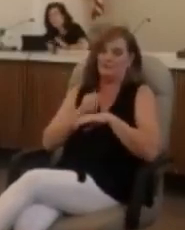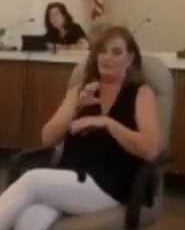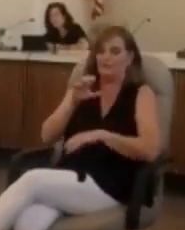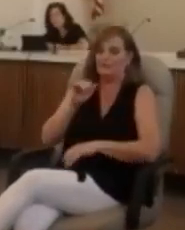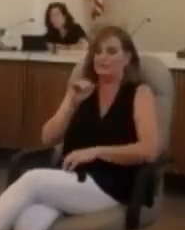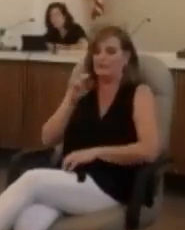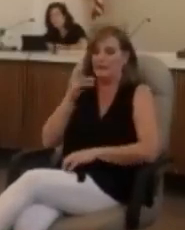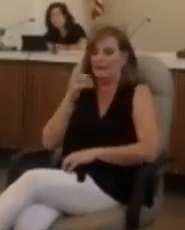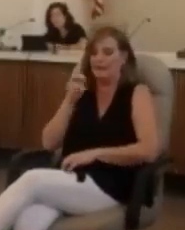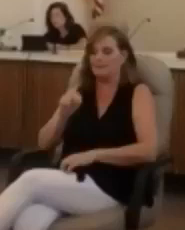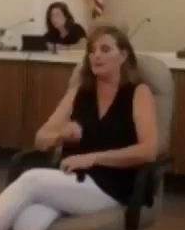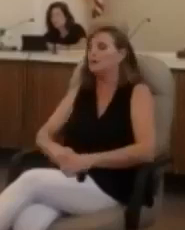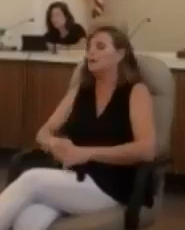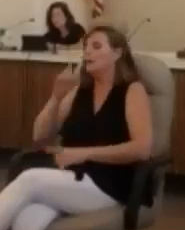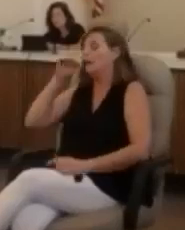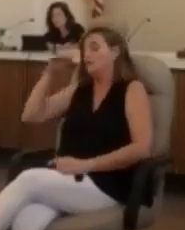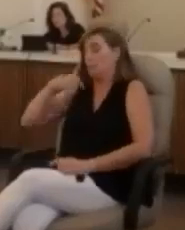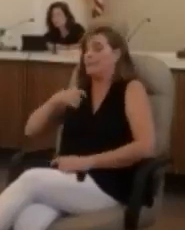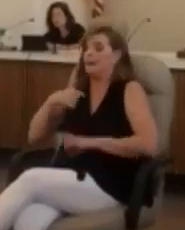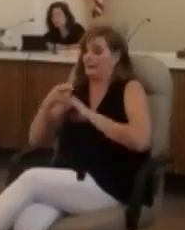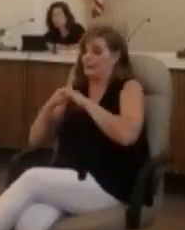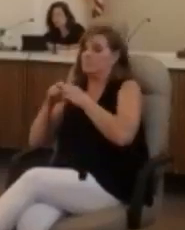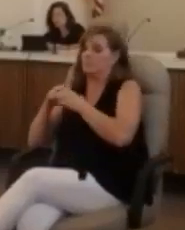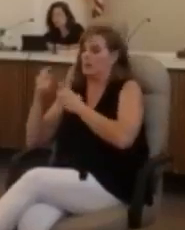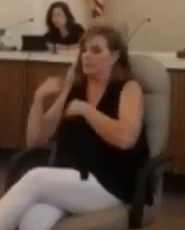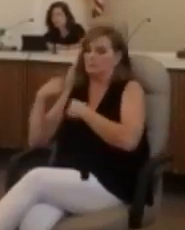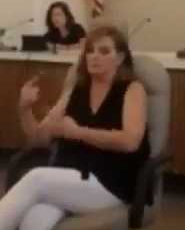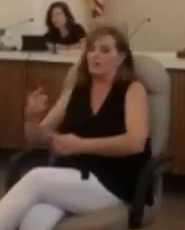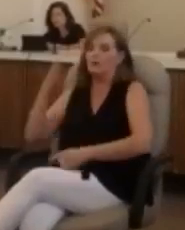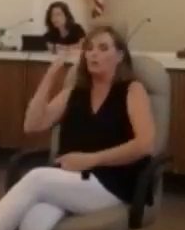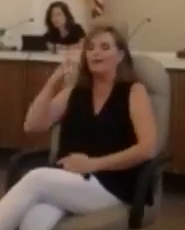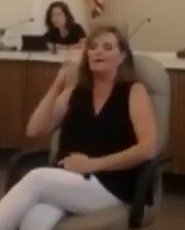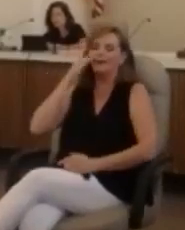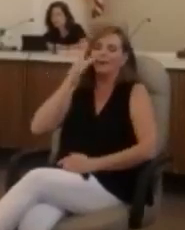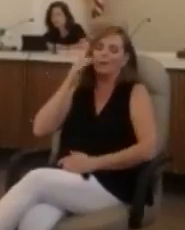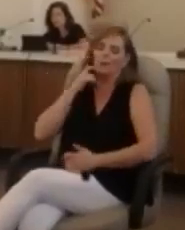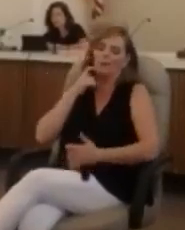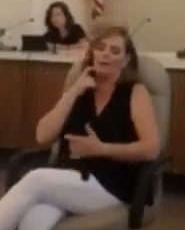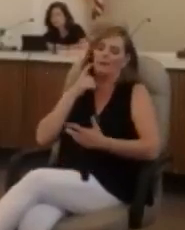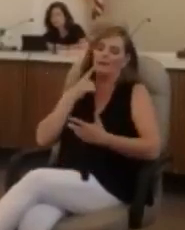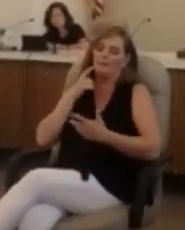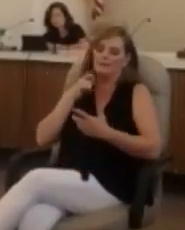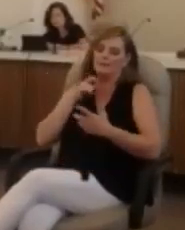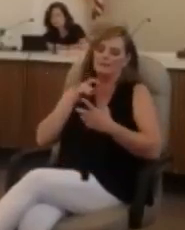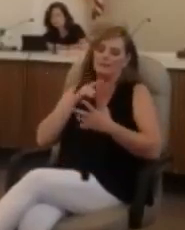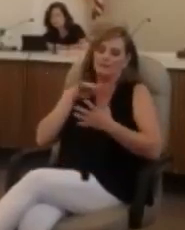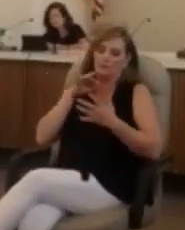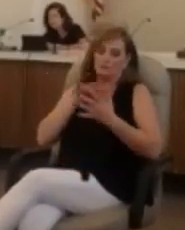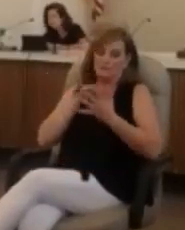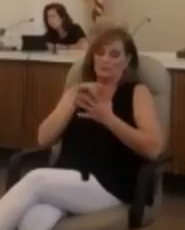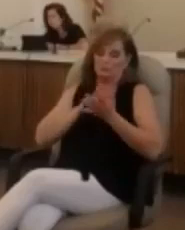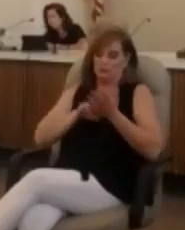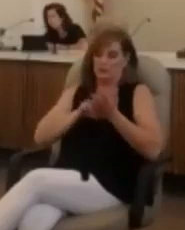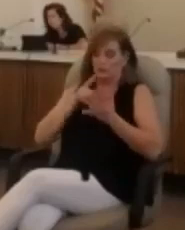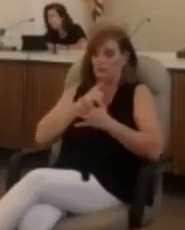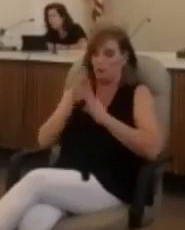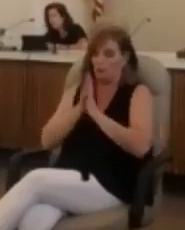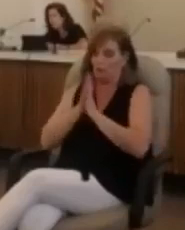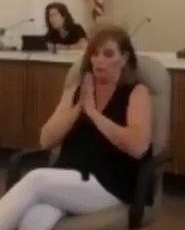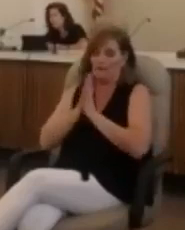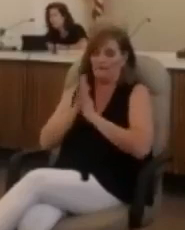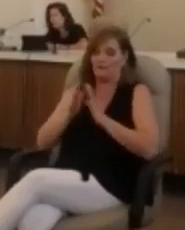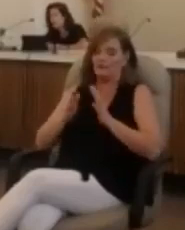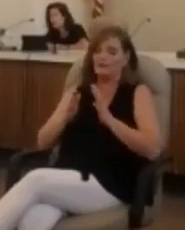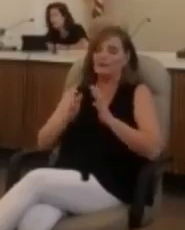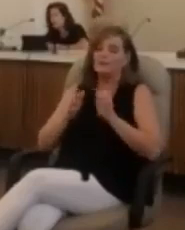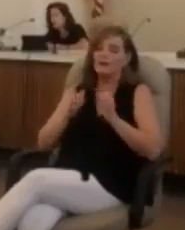been an issue with me all along, because I know when they did the traffic study originally and they came to us with the traffic study, I